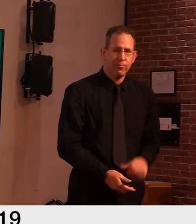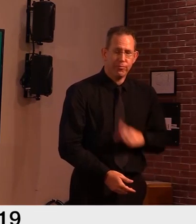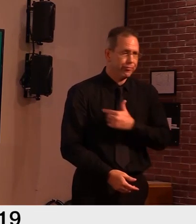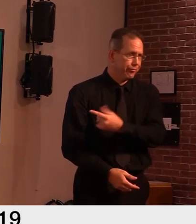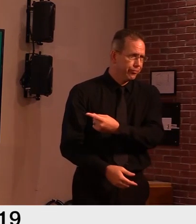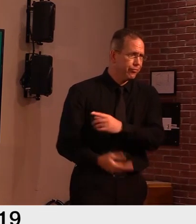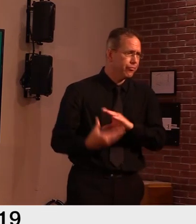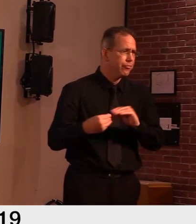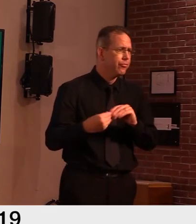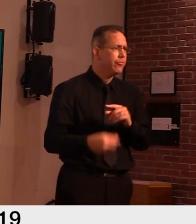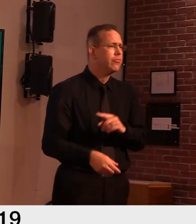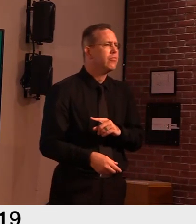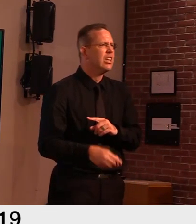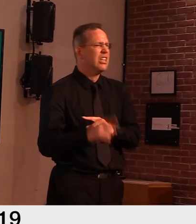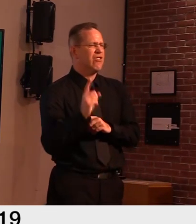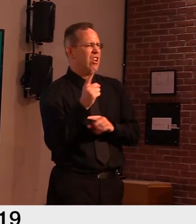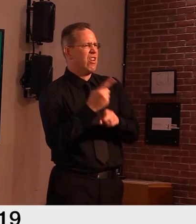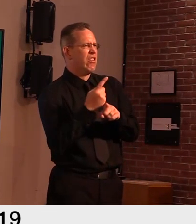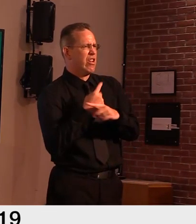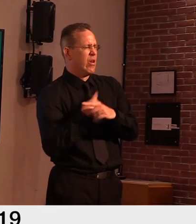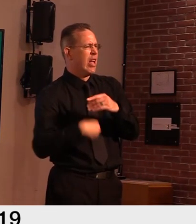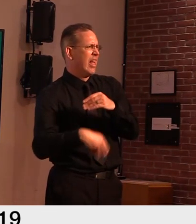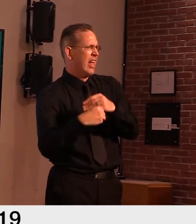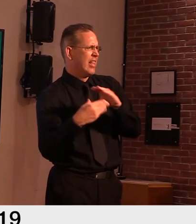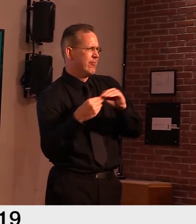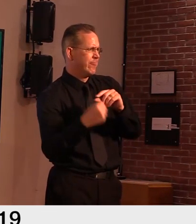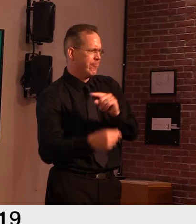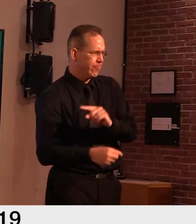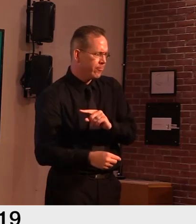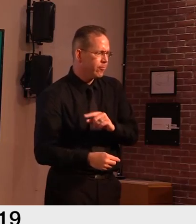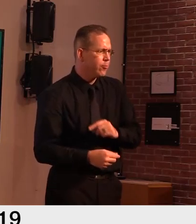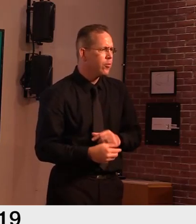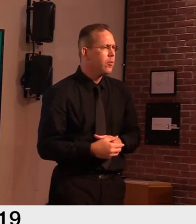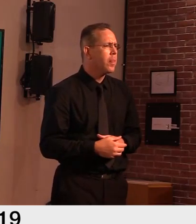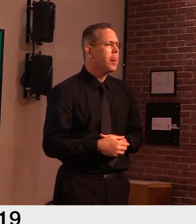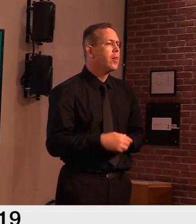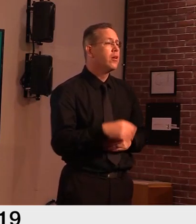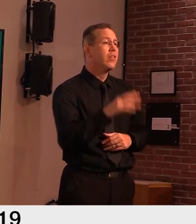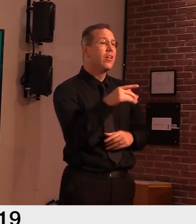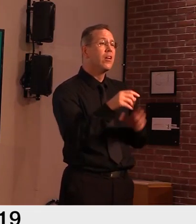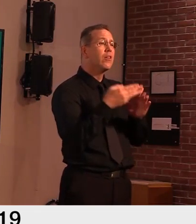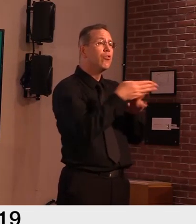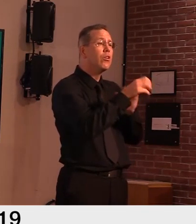But beyond that, I'm just not aware. Secretary Curley, do you have anything to offer?